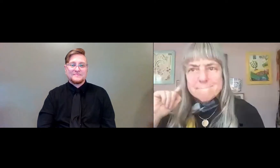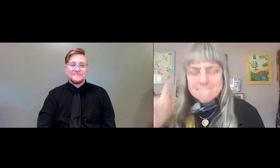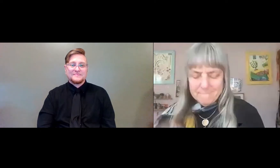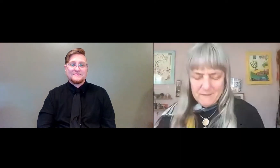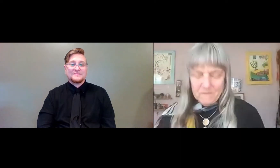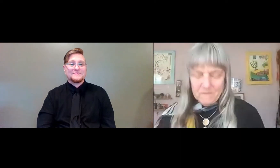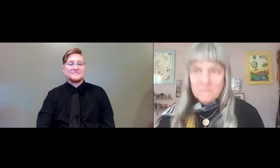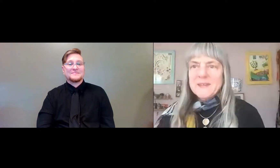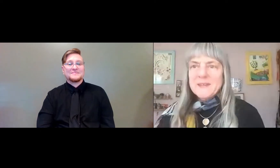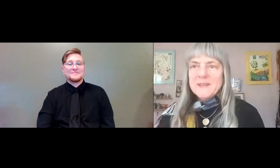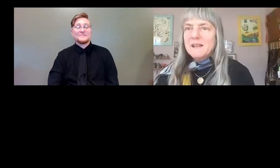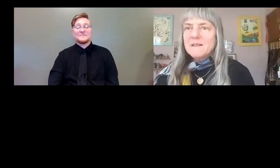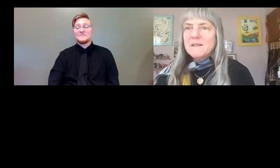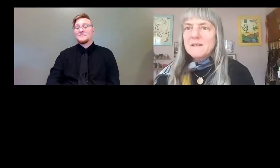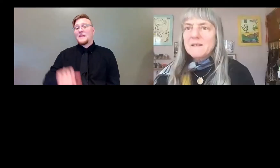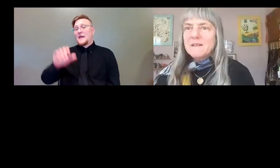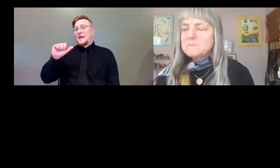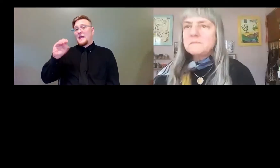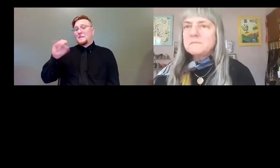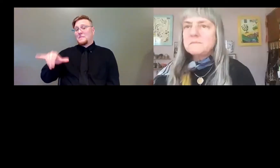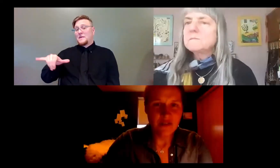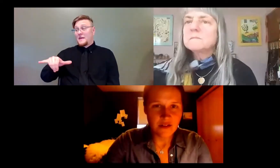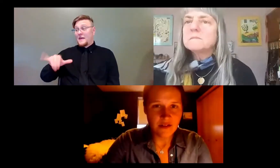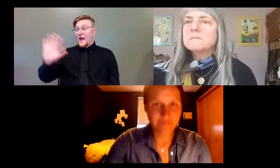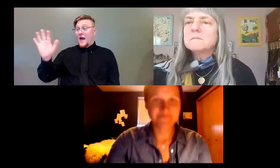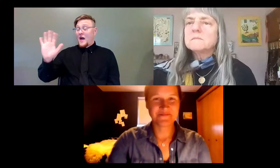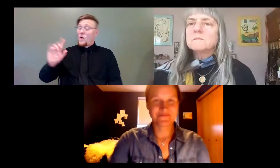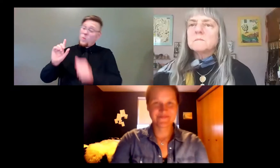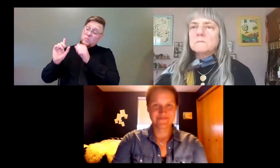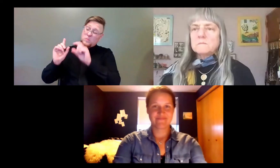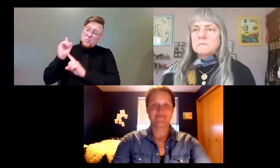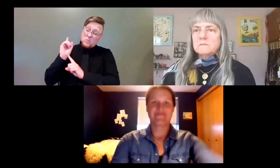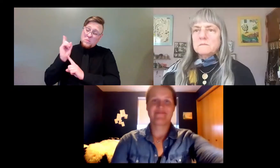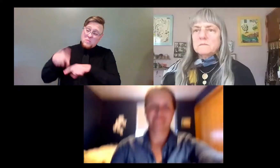Hi, Susan. Wait 1 minute while we try to get to Letha's. There we go.